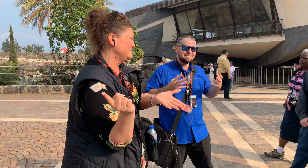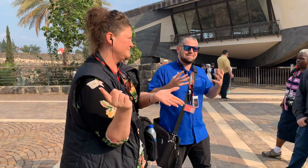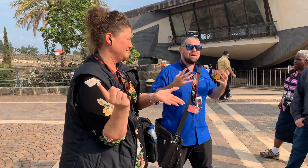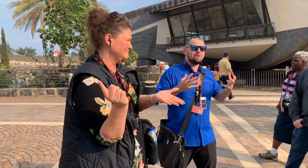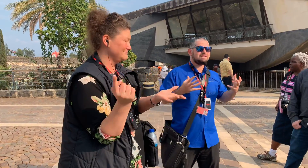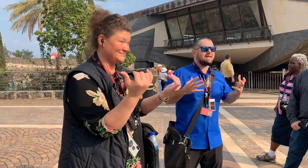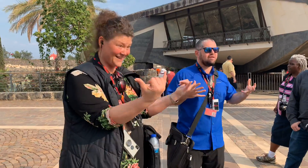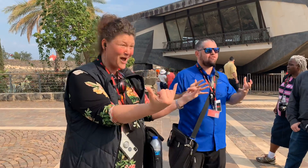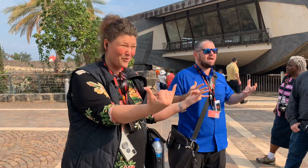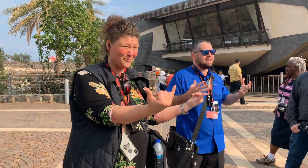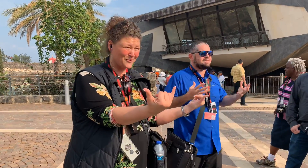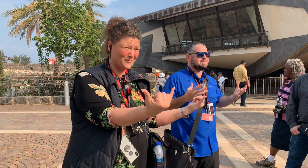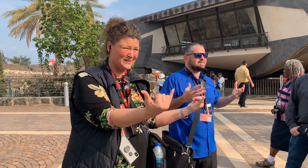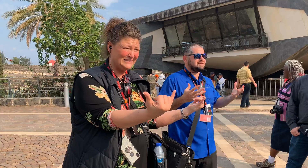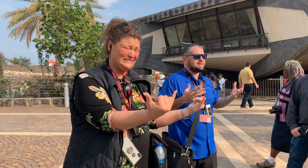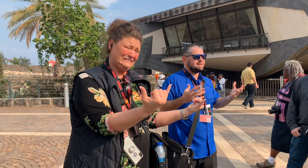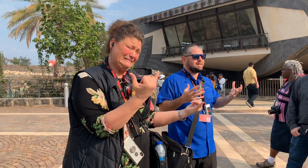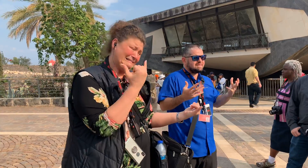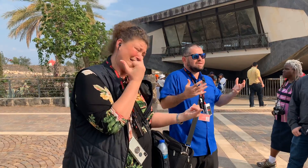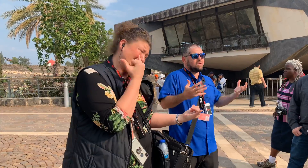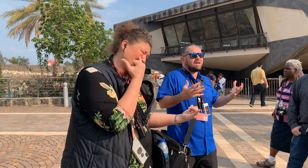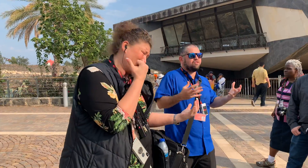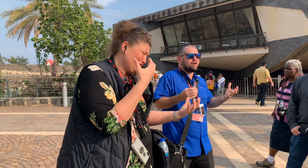Now guys, is there any chance